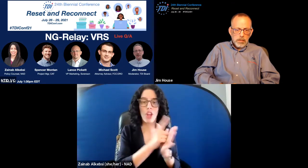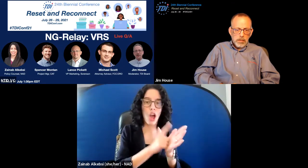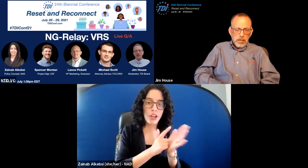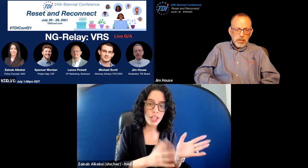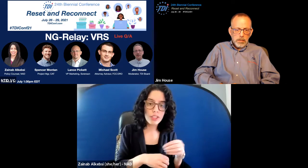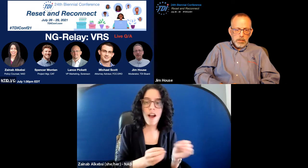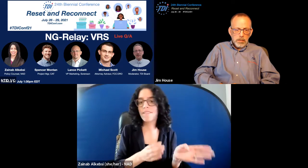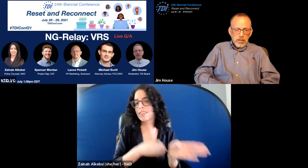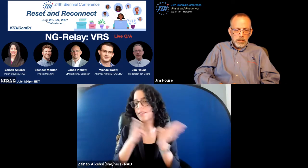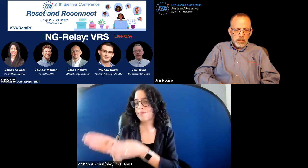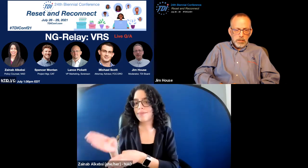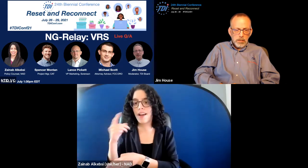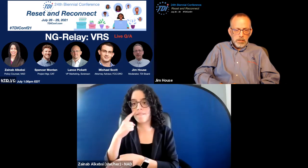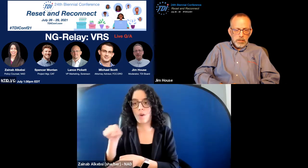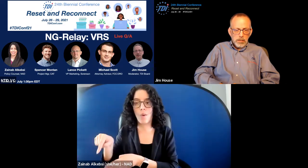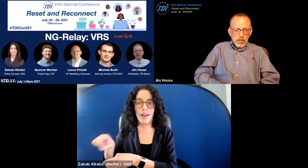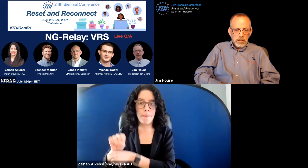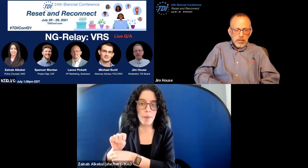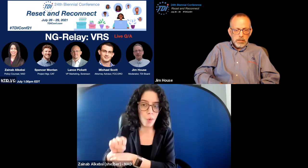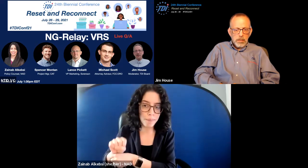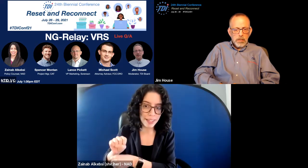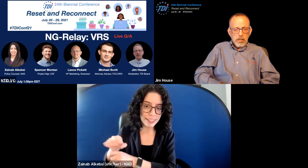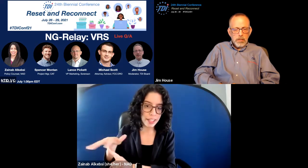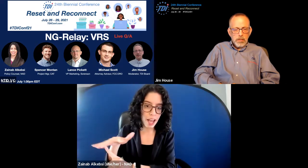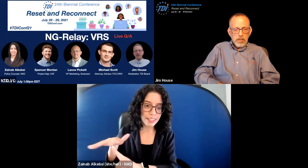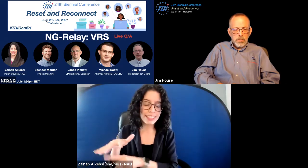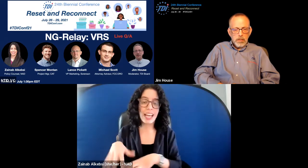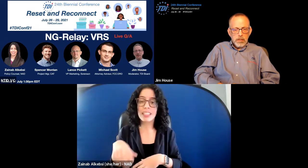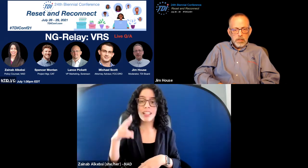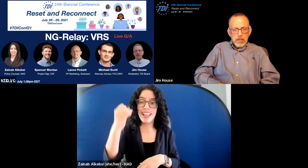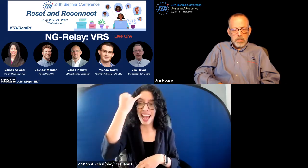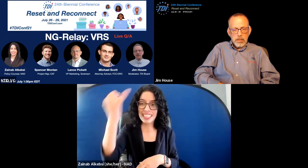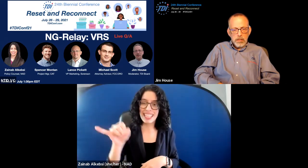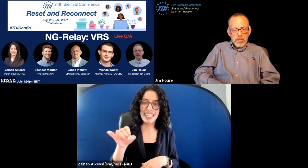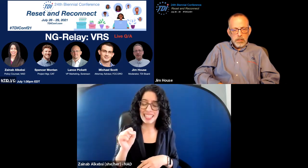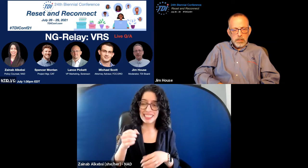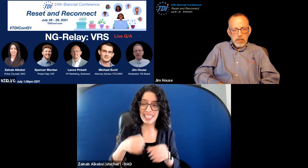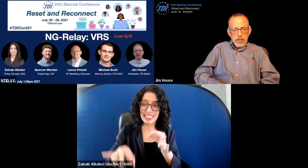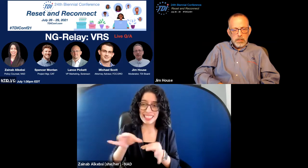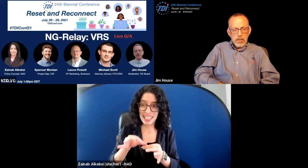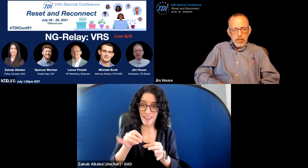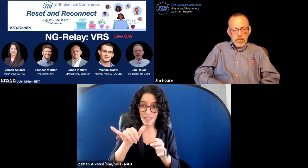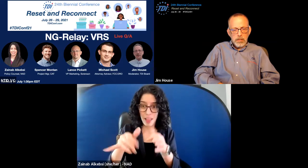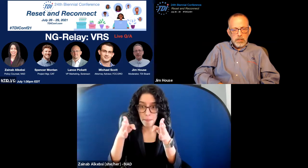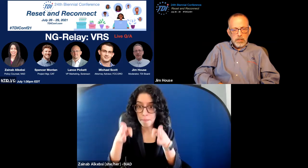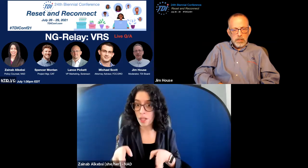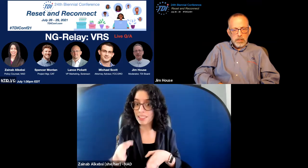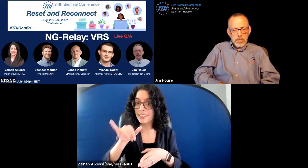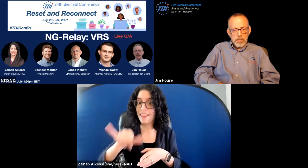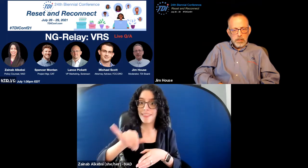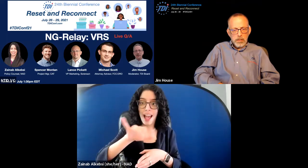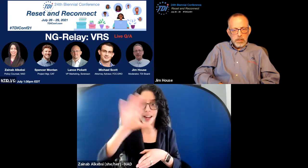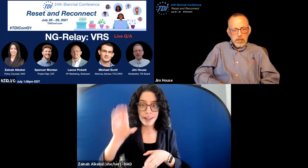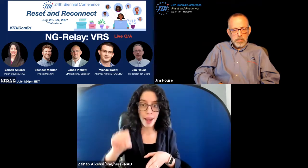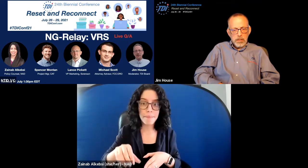doctors' offices, lawyers, and then the other for employment. And then the idea is that instead